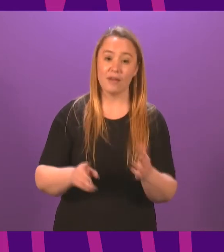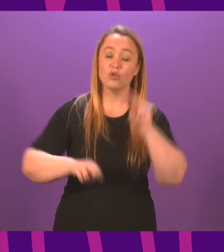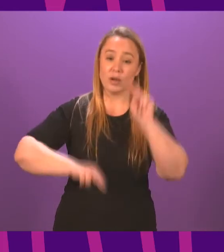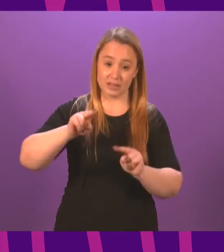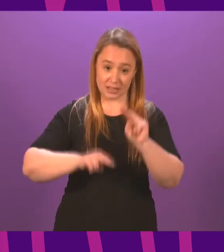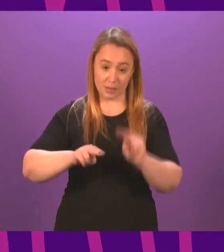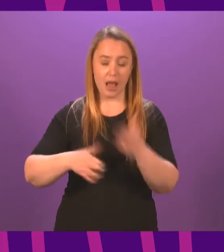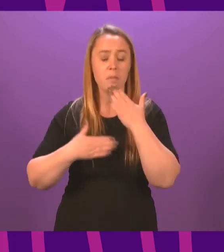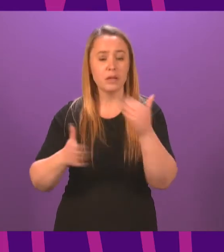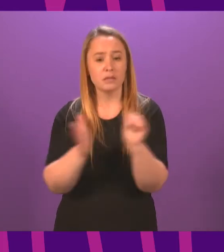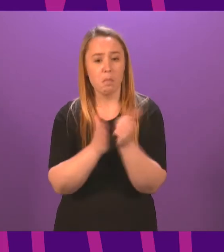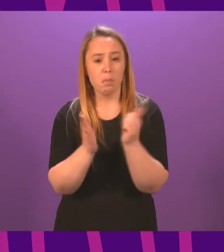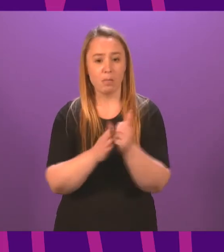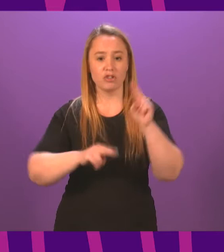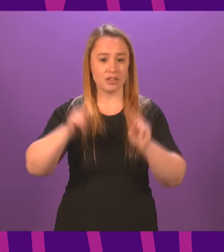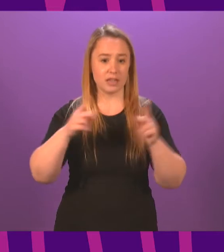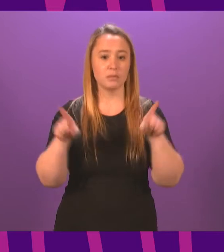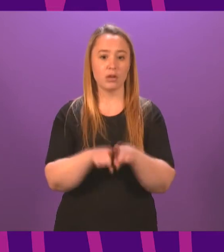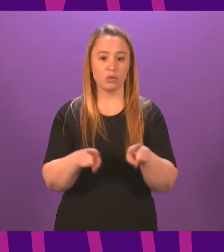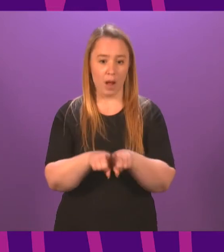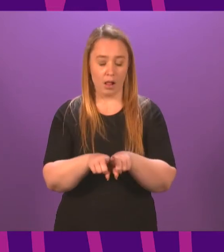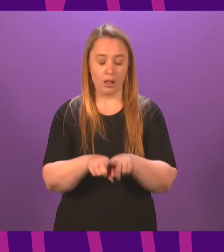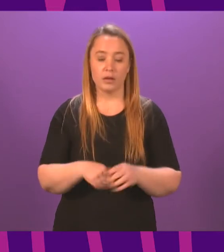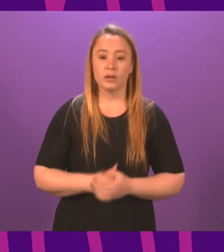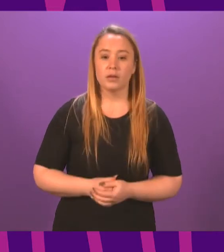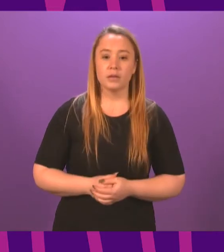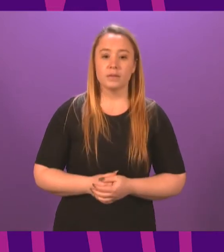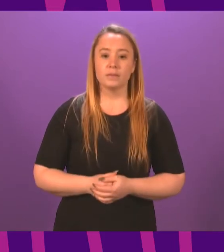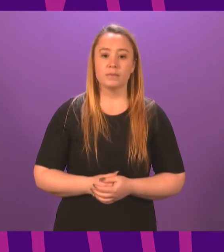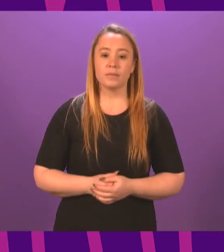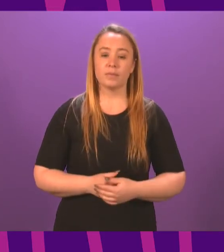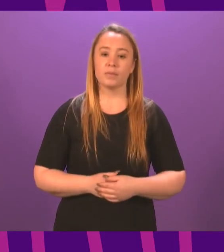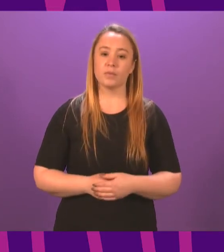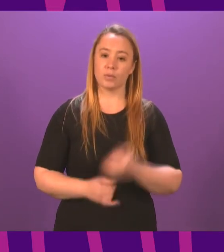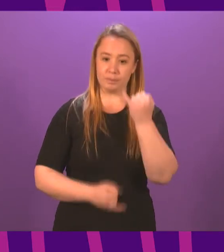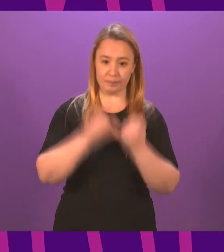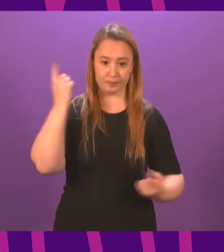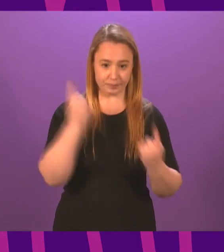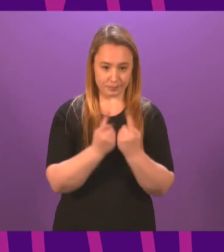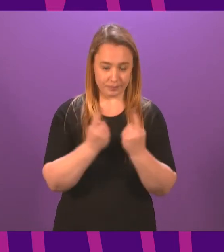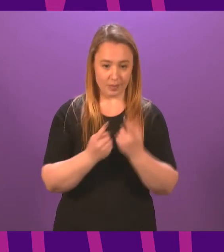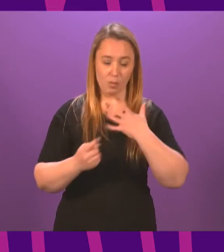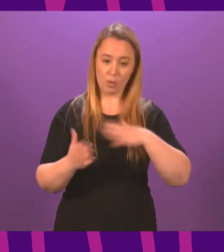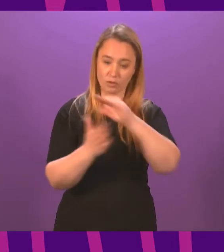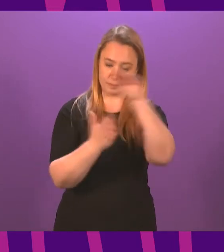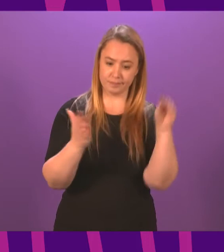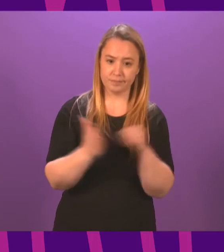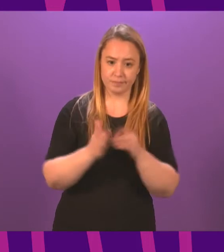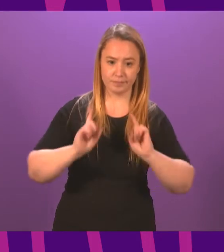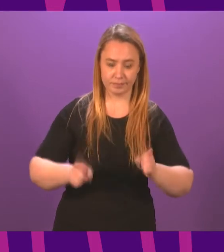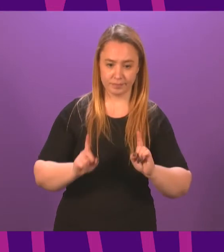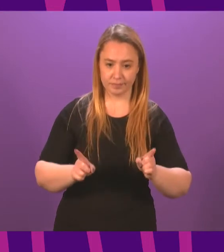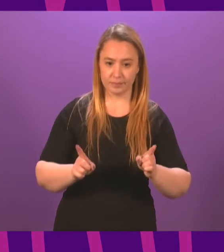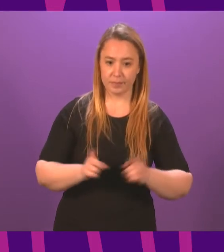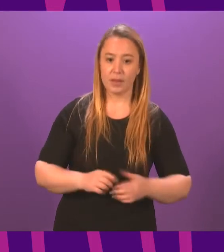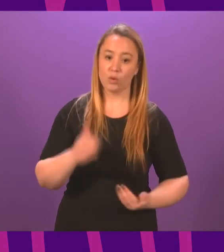those assessments as well. I also want to conclude by putting on record once again that the need for